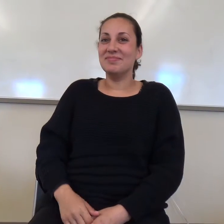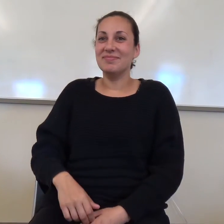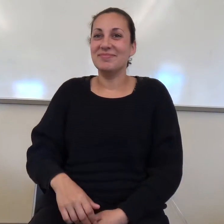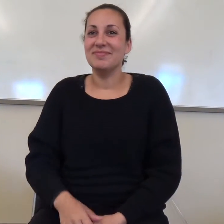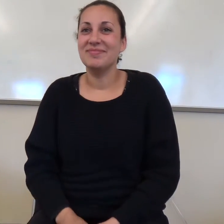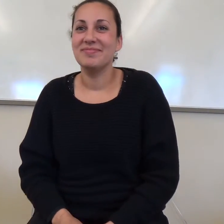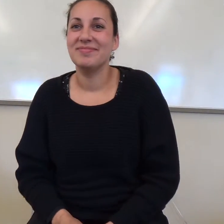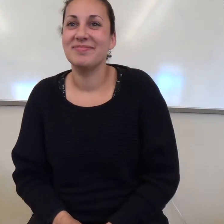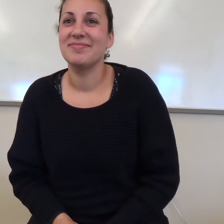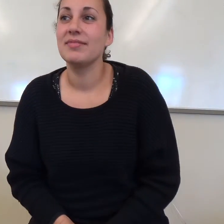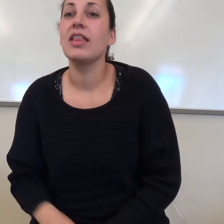that,